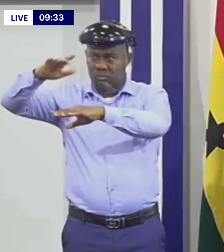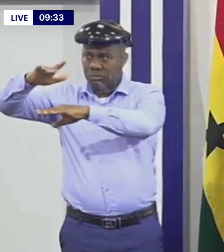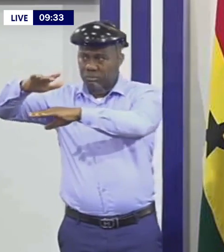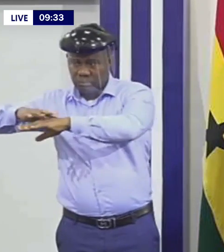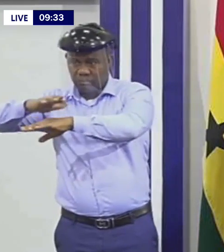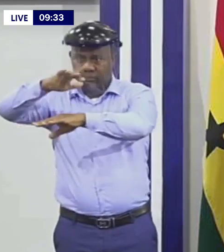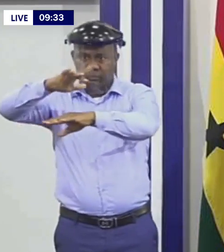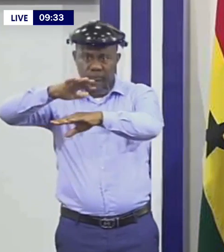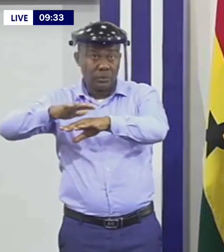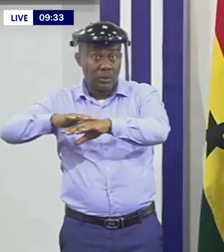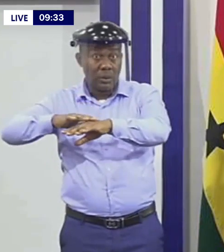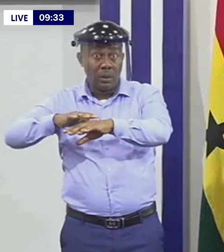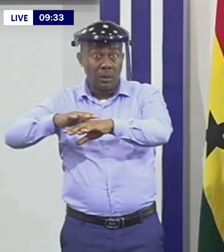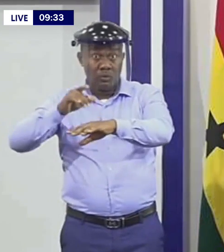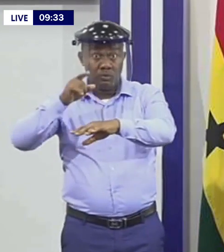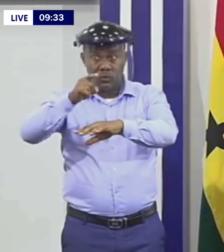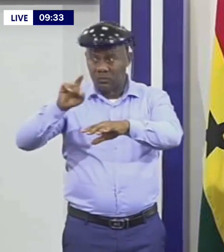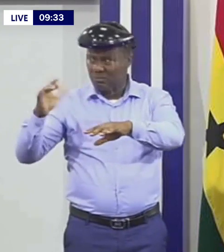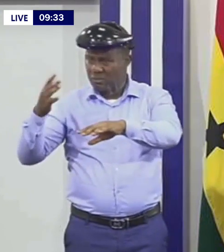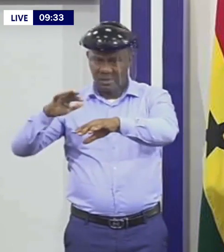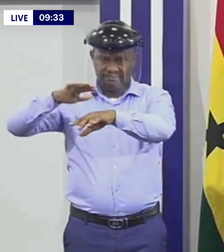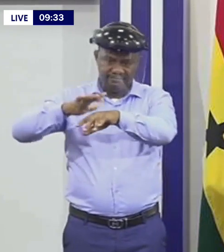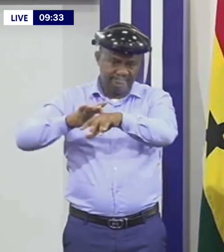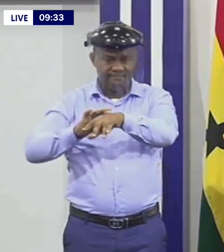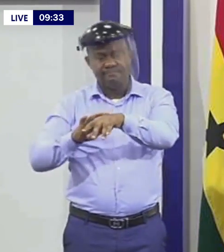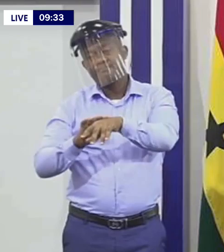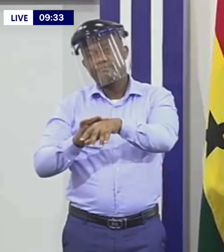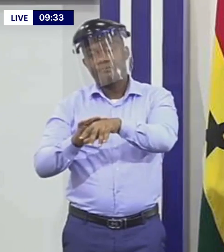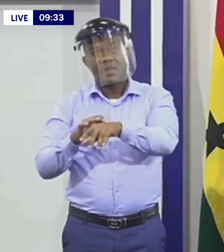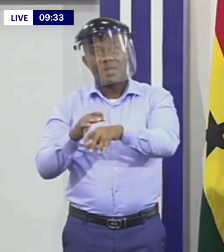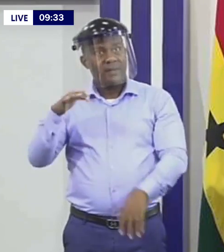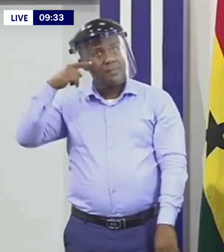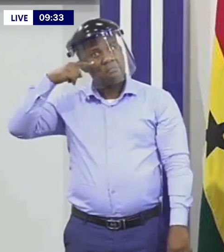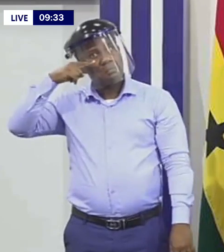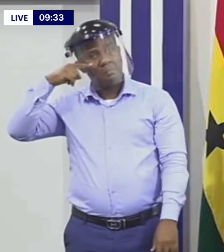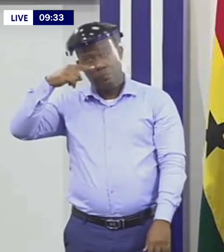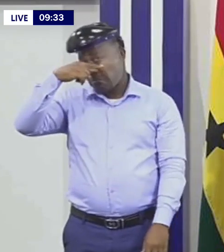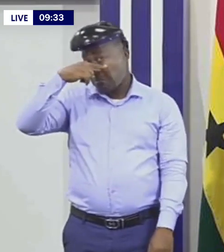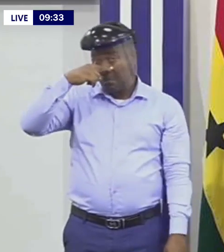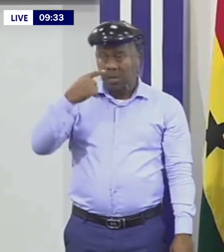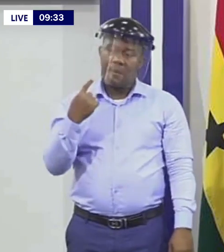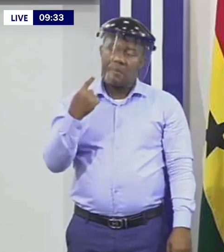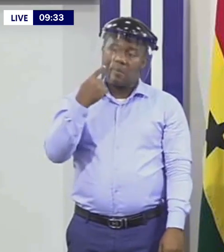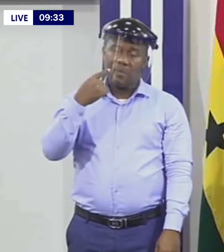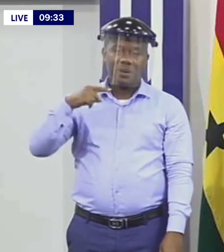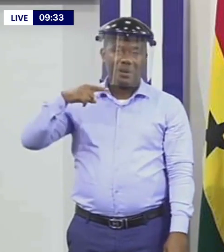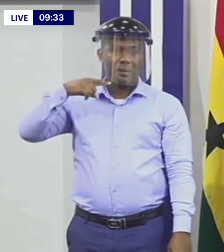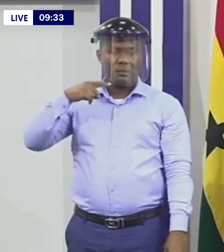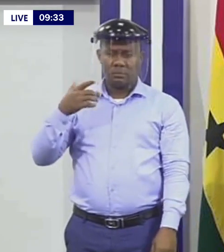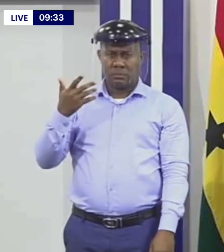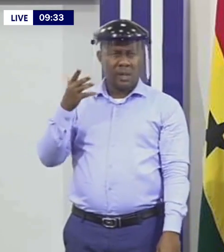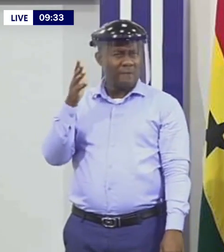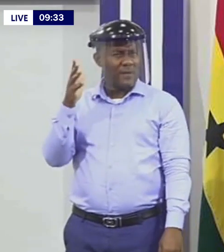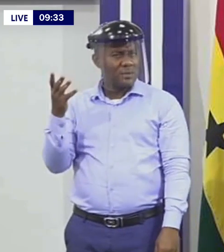surfaces and rub your eyes, rub your nose, touch your mouth, or put your hand in the mouth without having